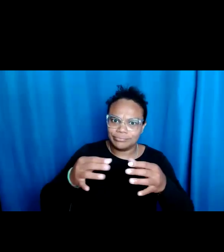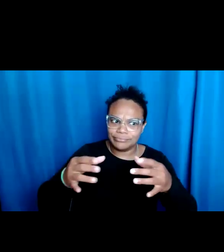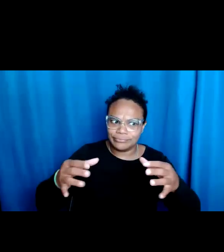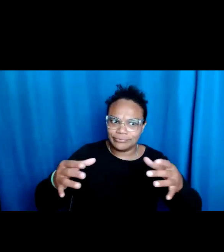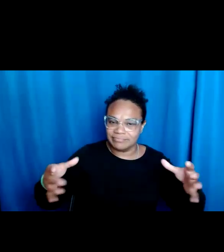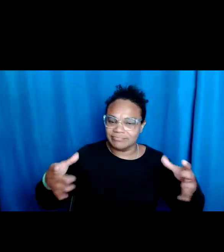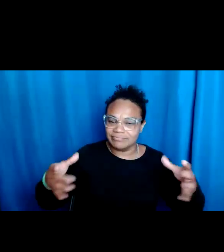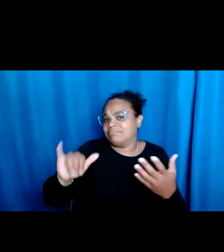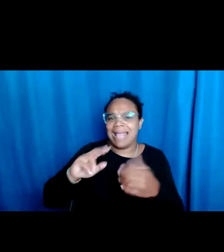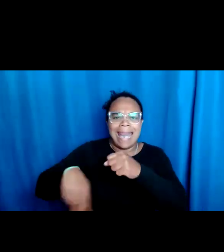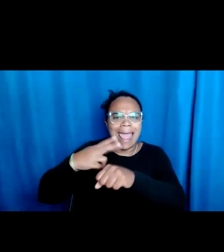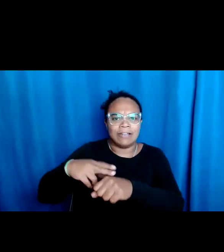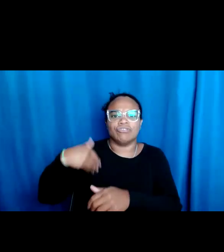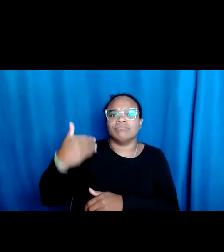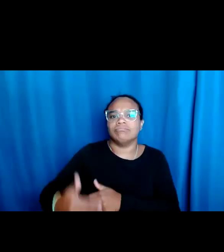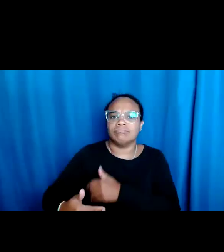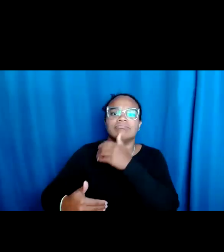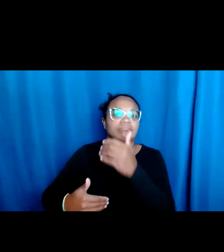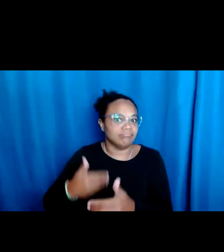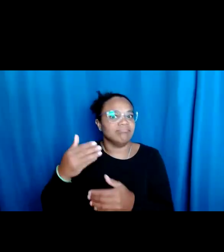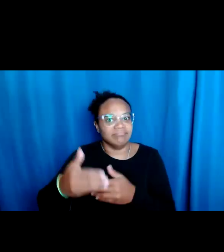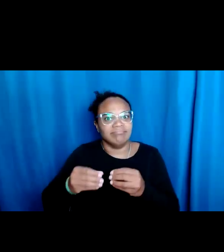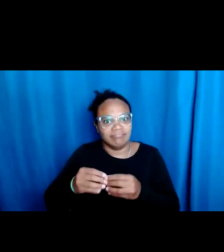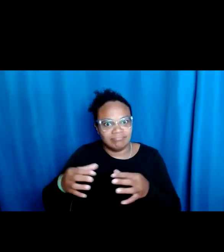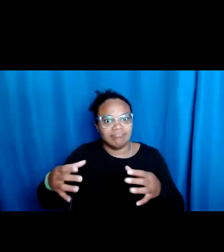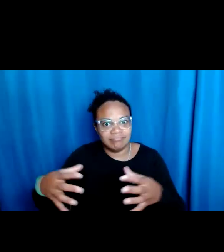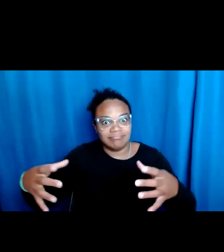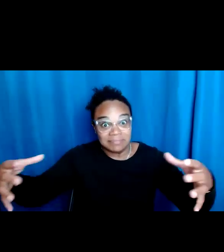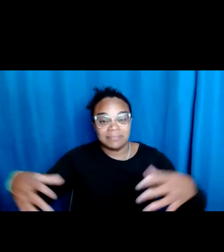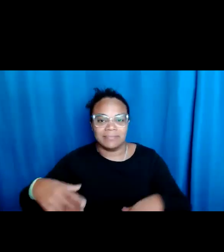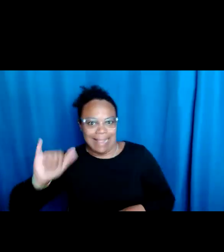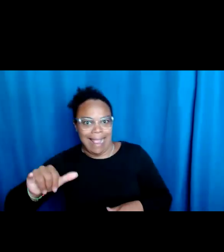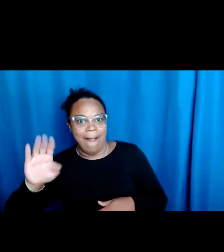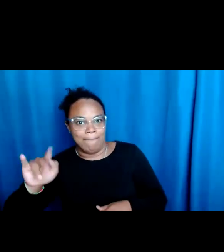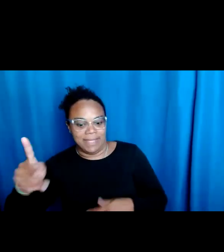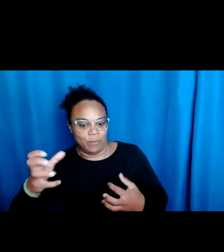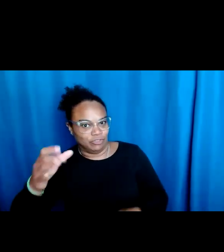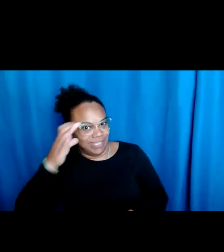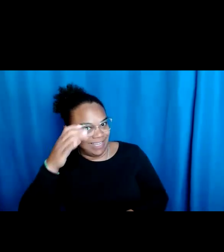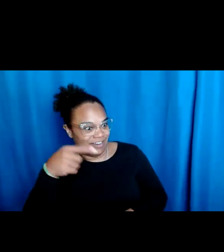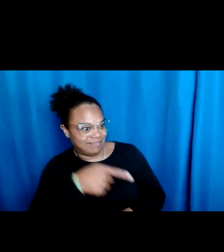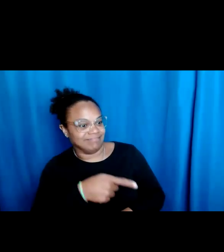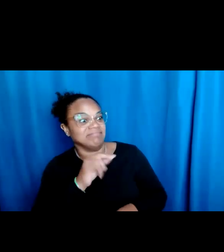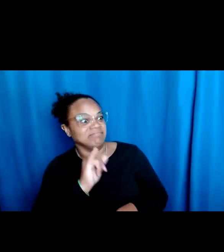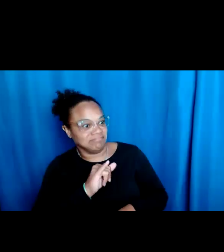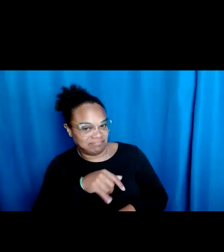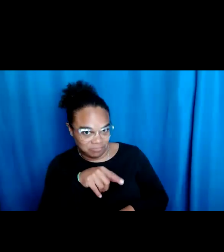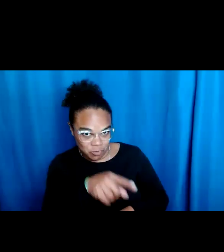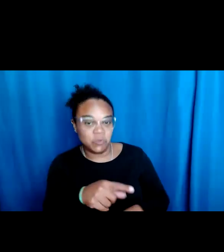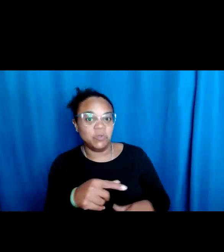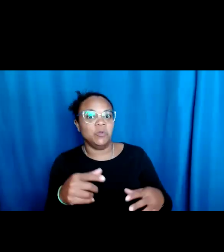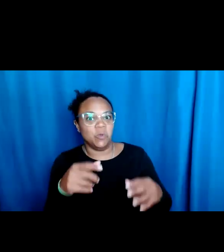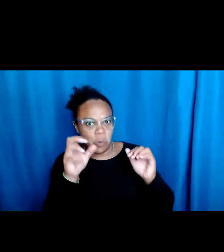step. This is what they want to hear. They want to know that, you know, that you do have